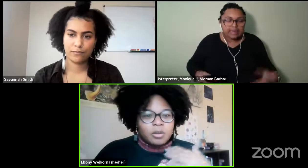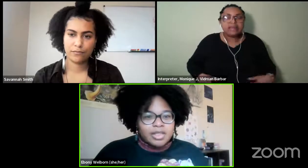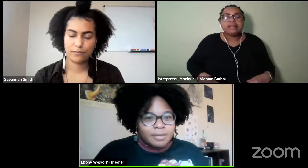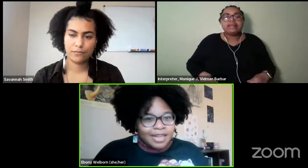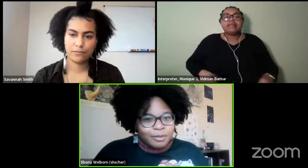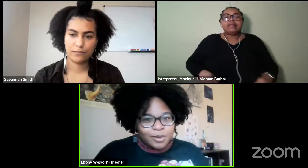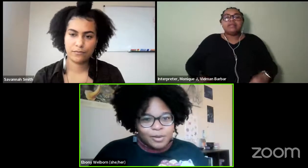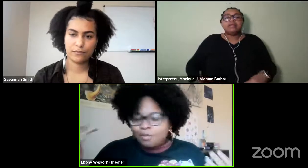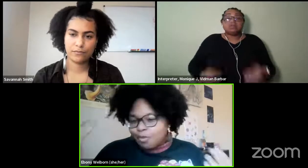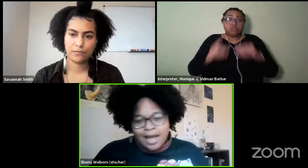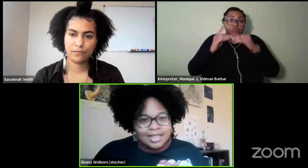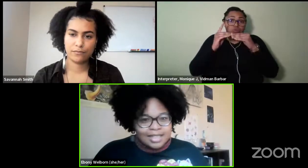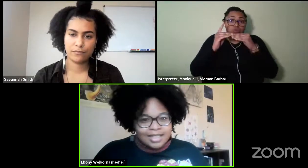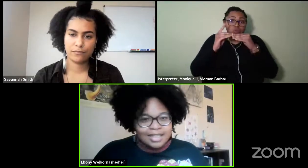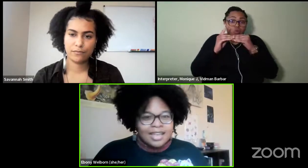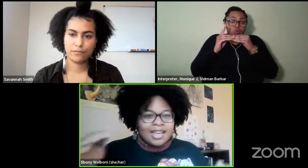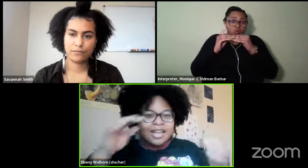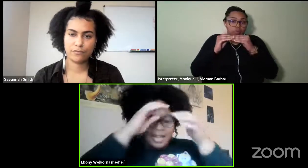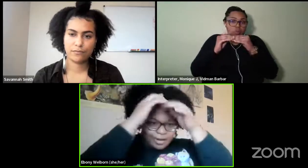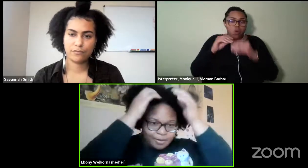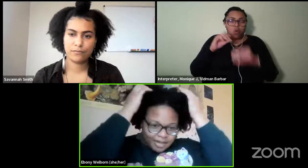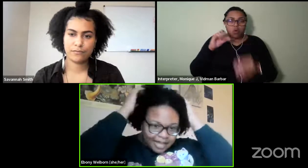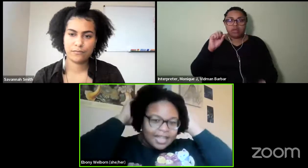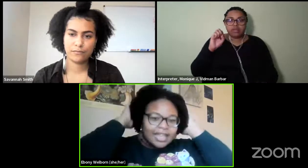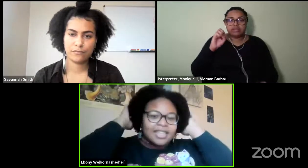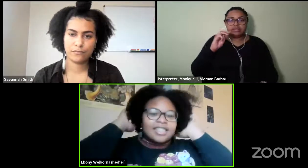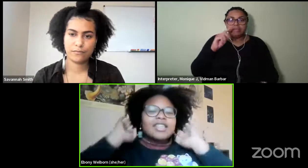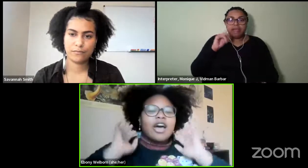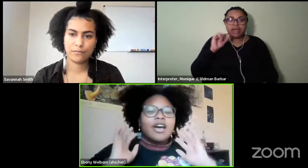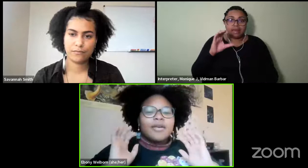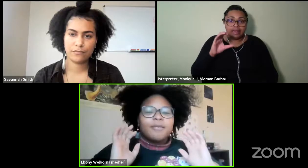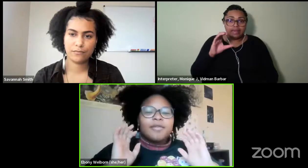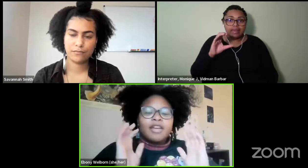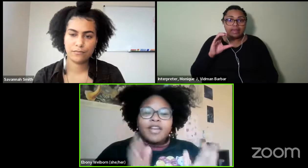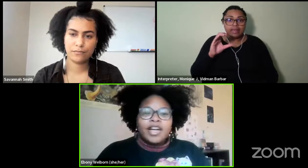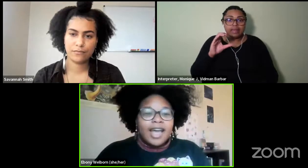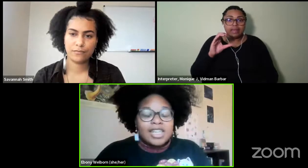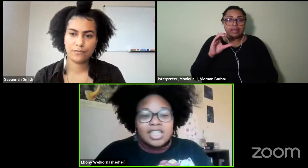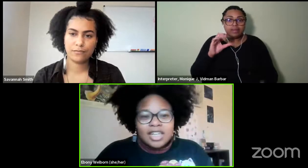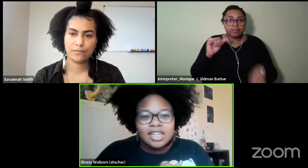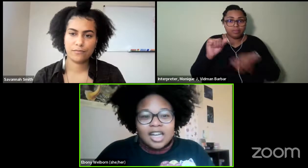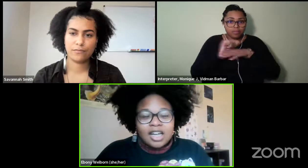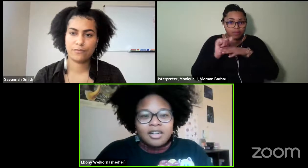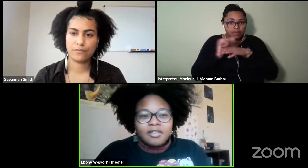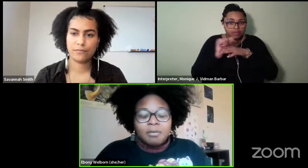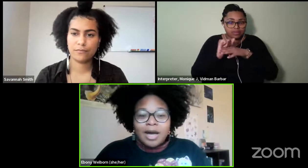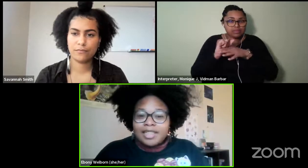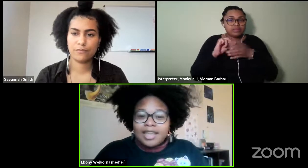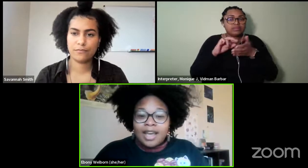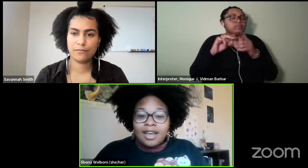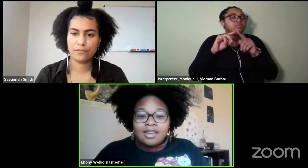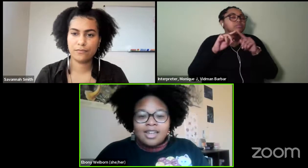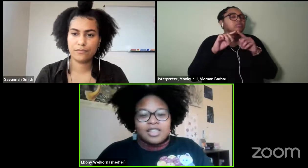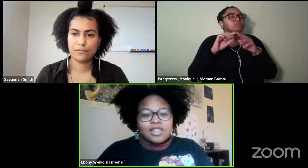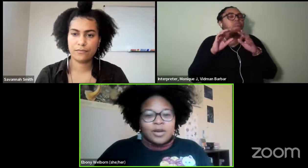going to give you one more somatic practice. It is a variation of a